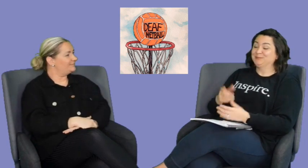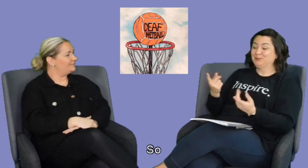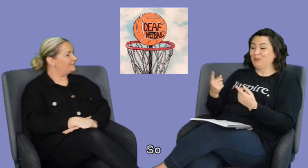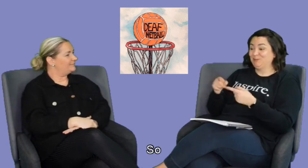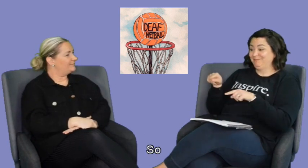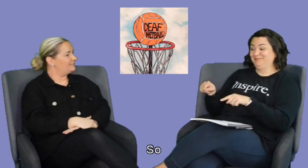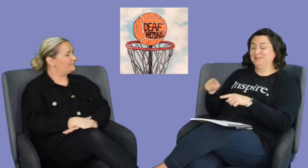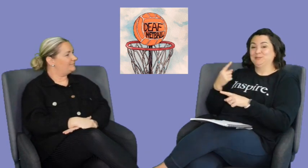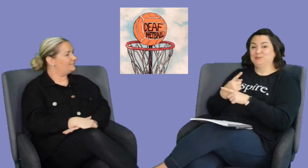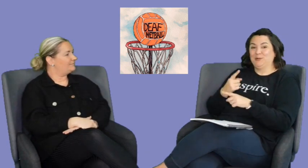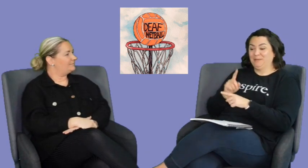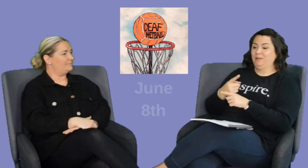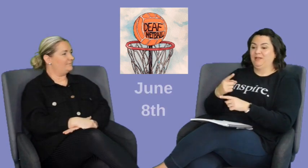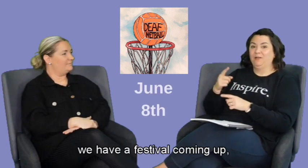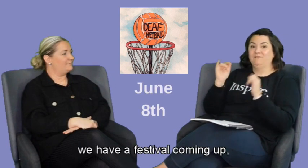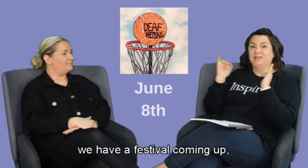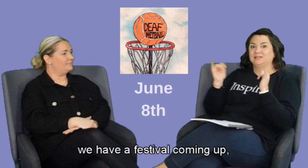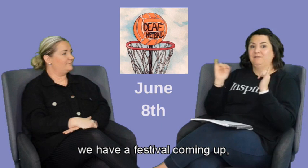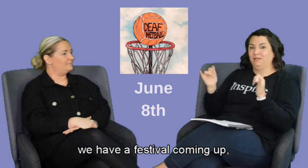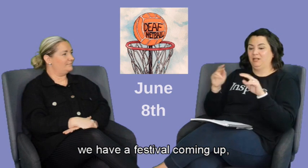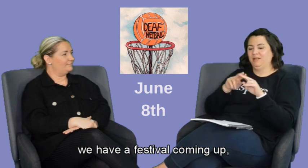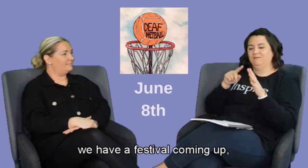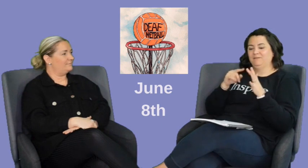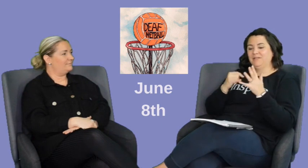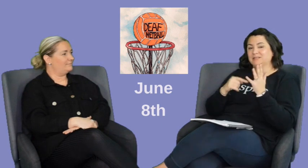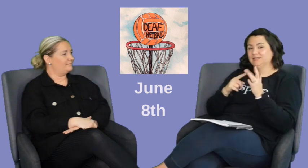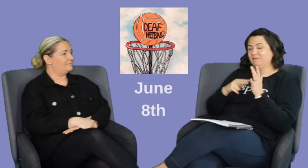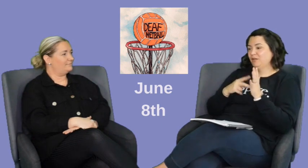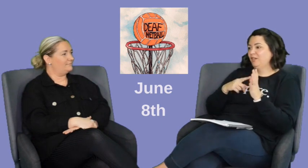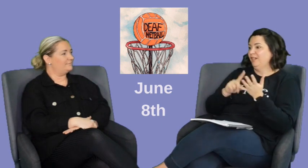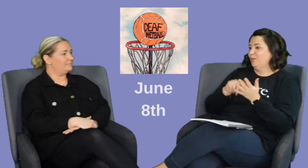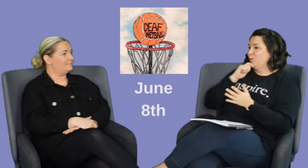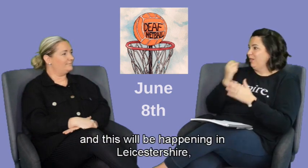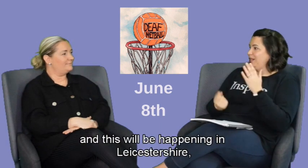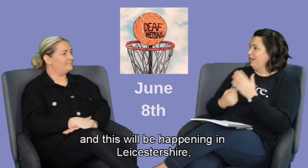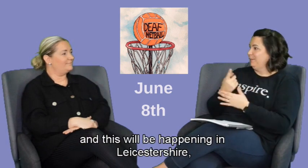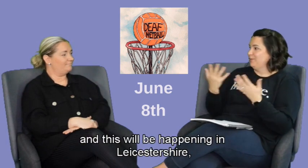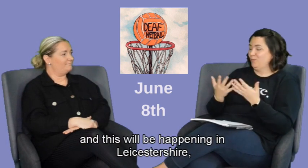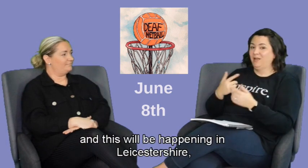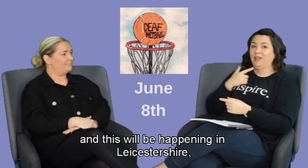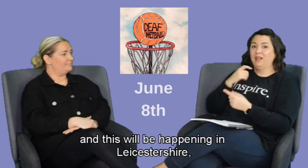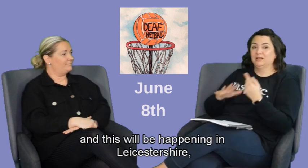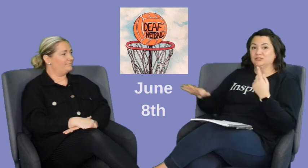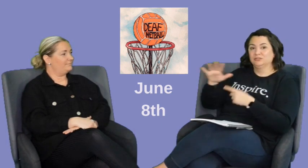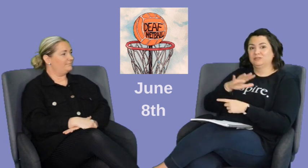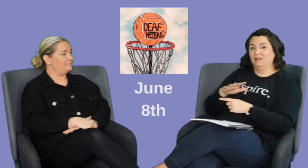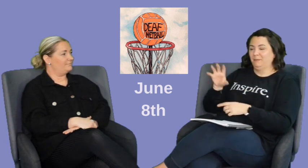So, we have a festival coming up, and this will be happening in Leicestershire at